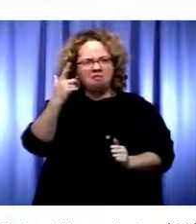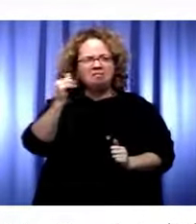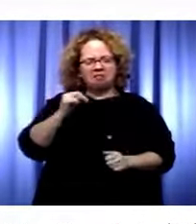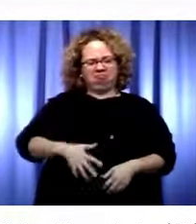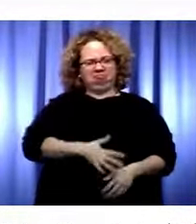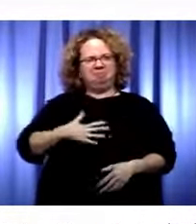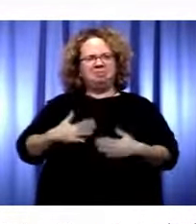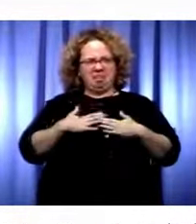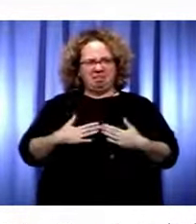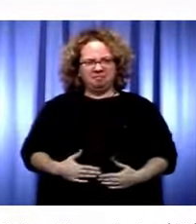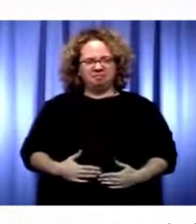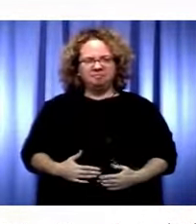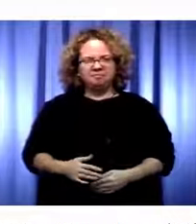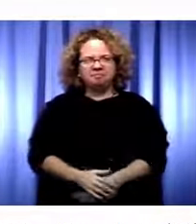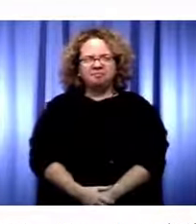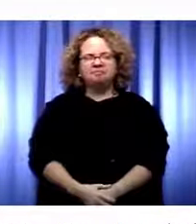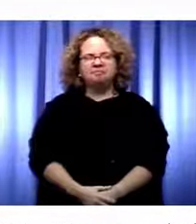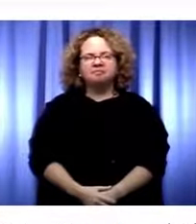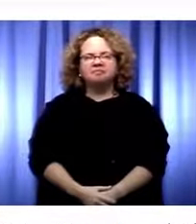it works in tandem with other organs in the body.